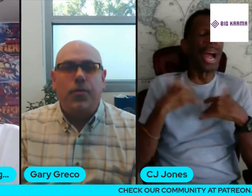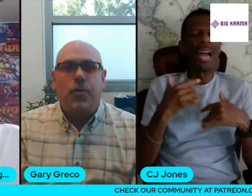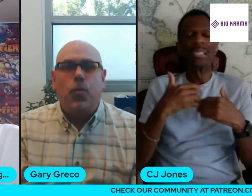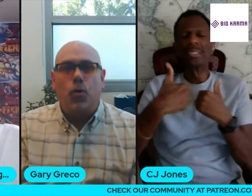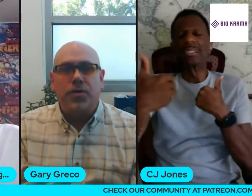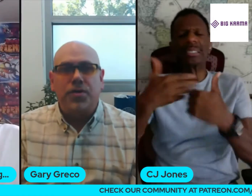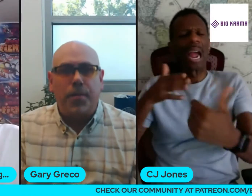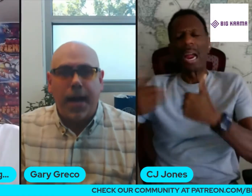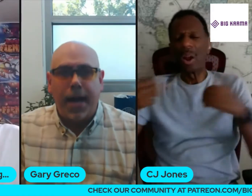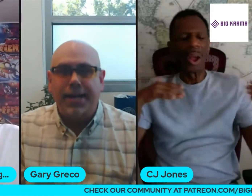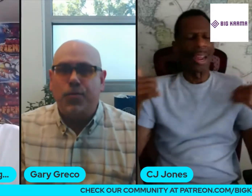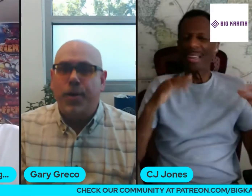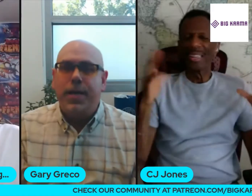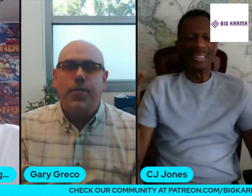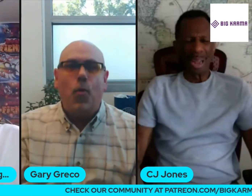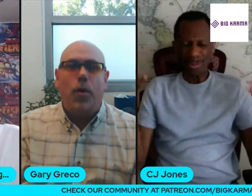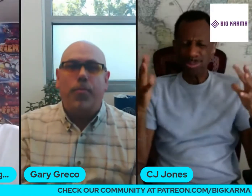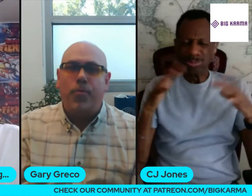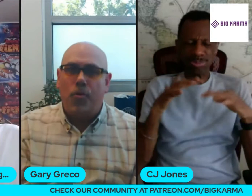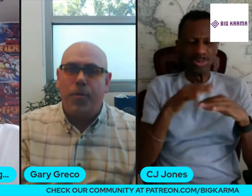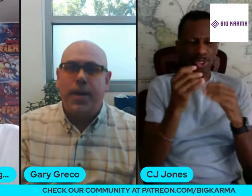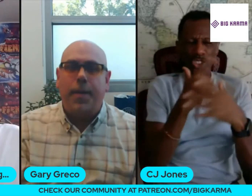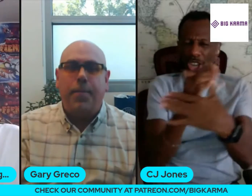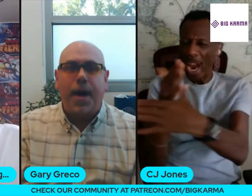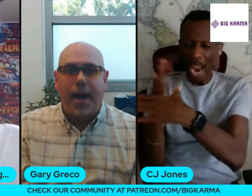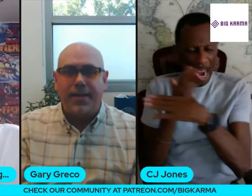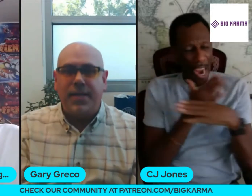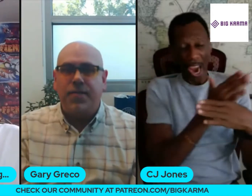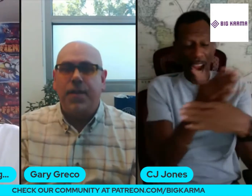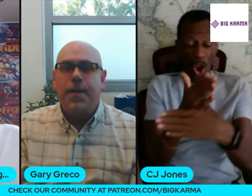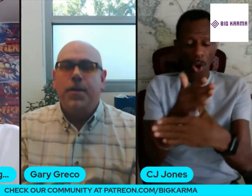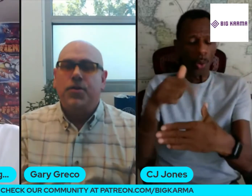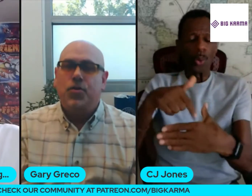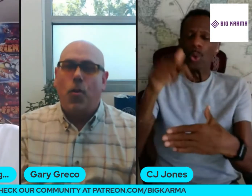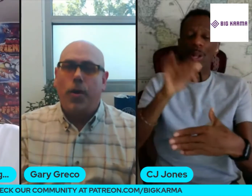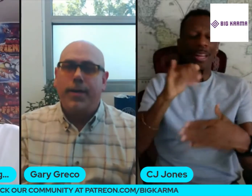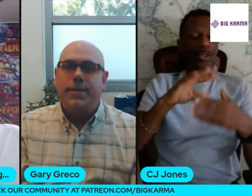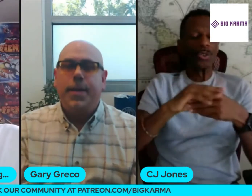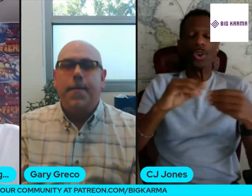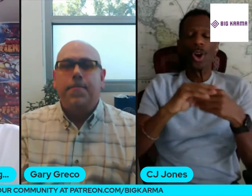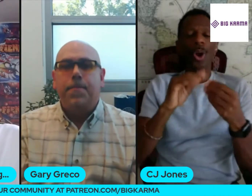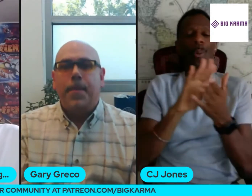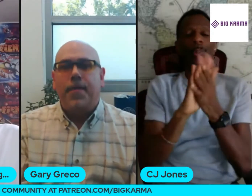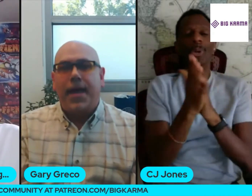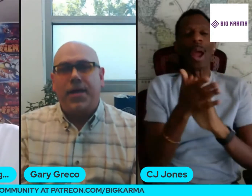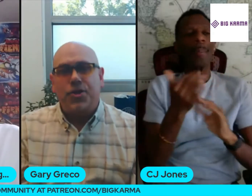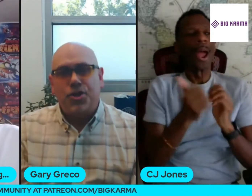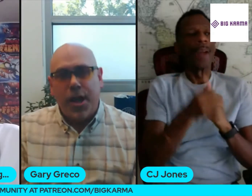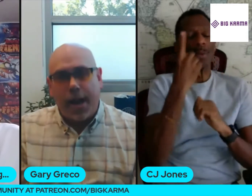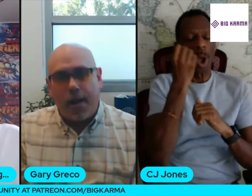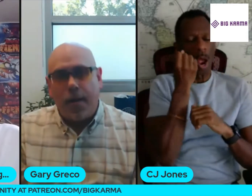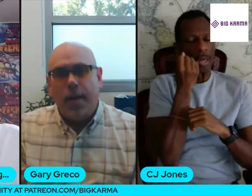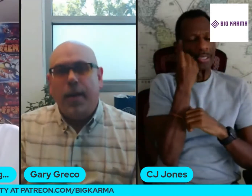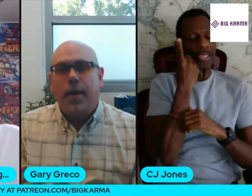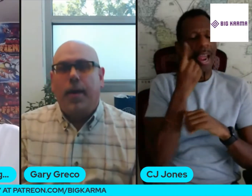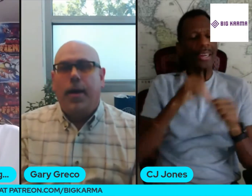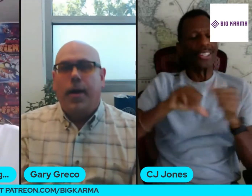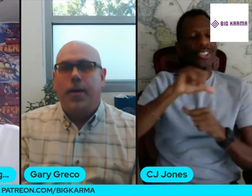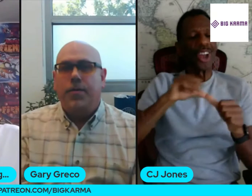really the world's demise. We need more improvement and positive stories that can